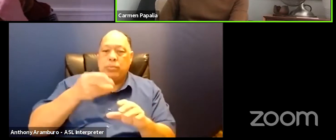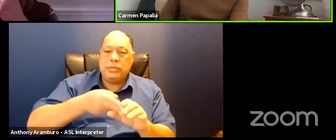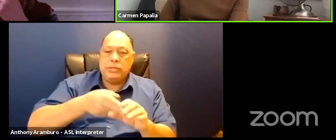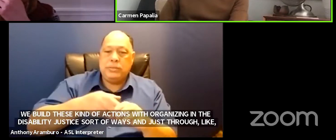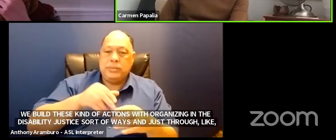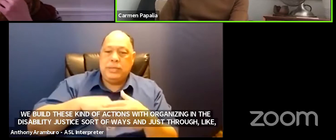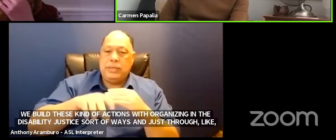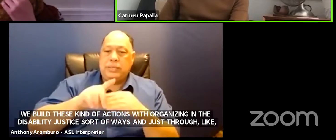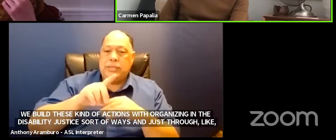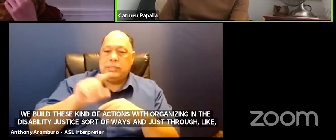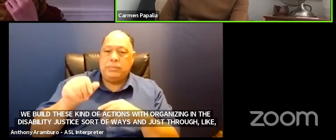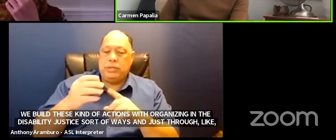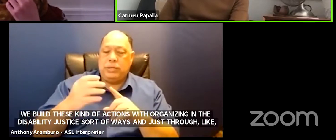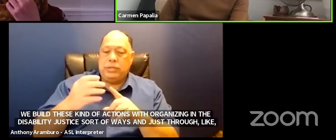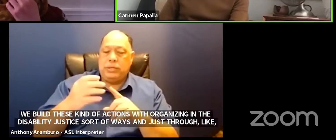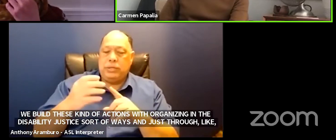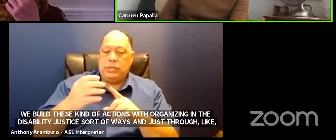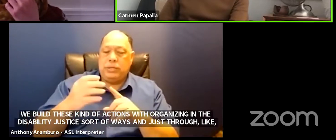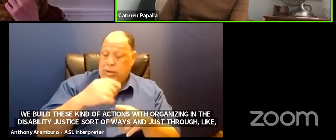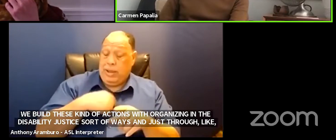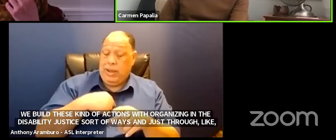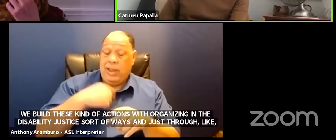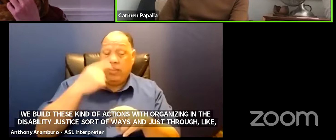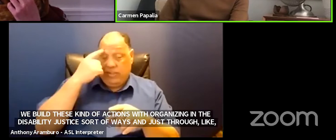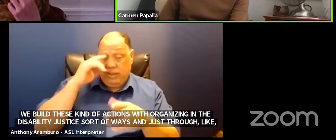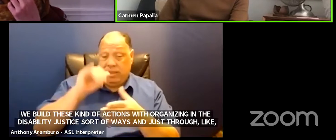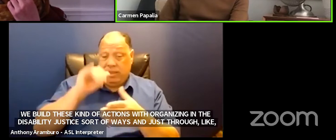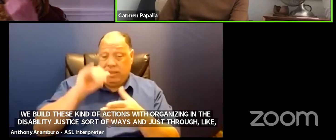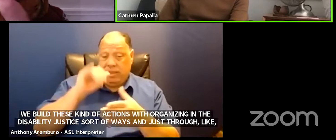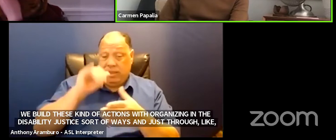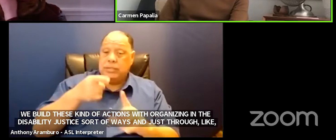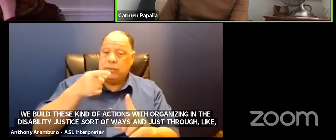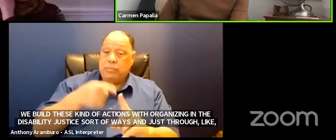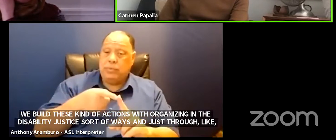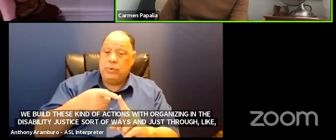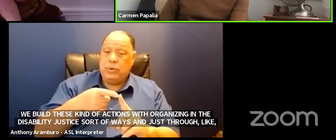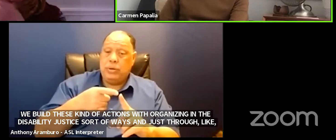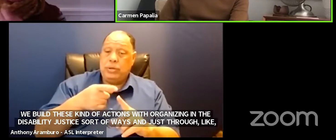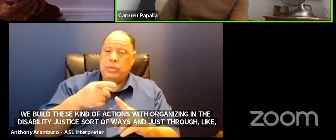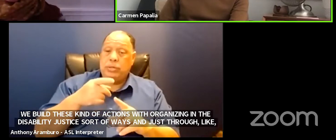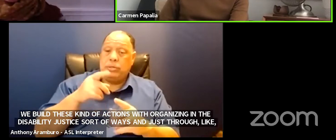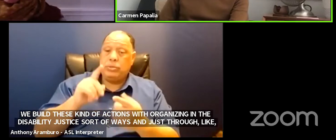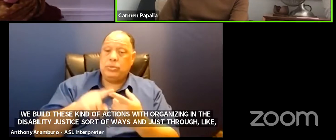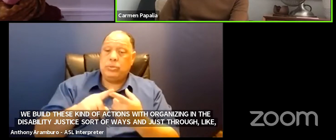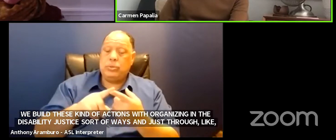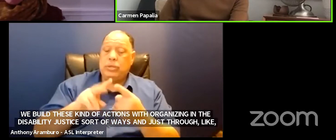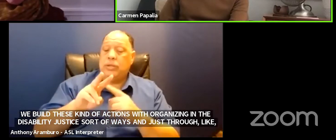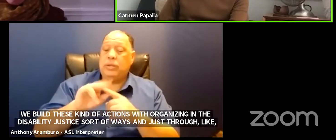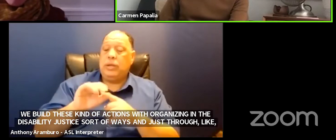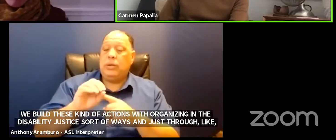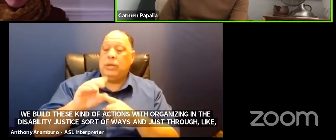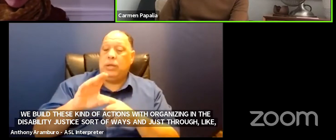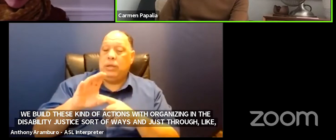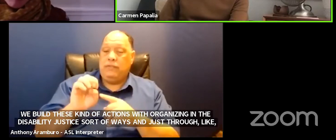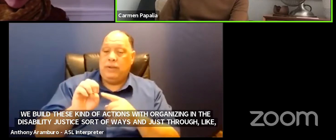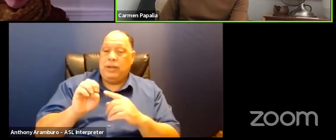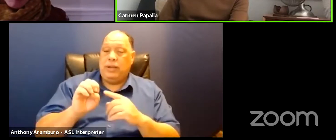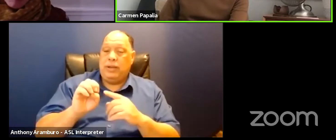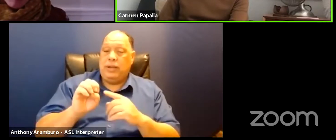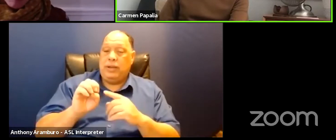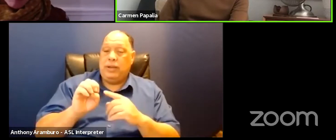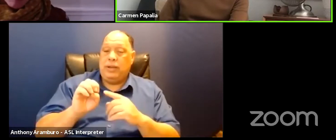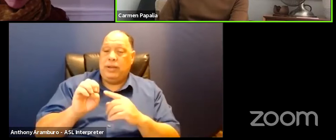disability culture. Like I think that is the counterpoint to the violence that we're experiencing right